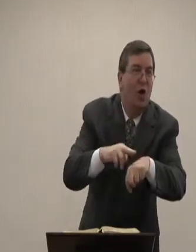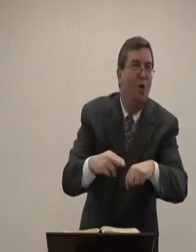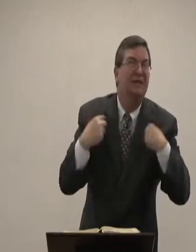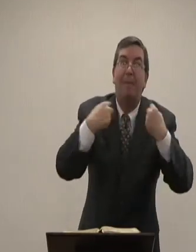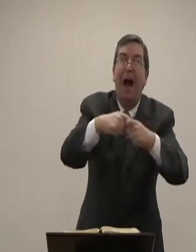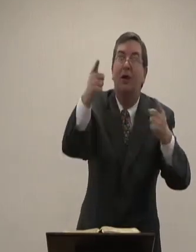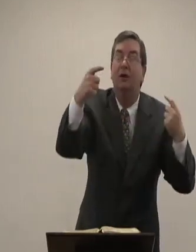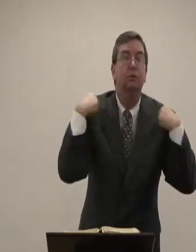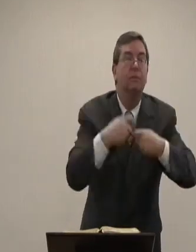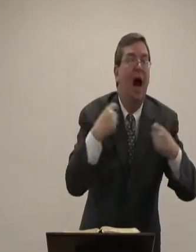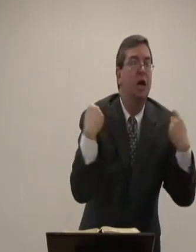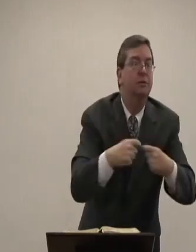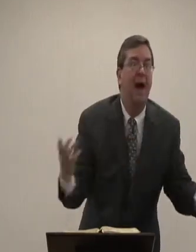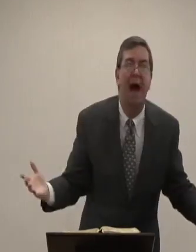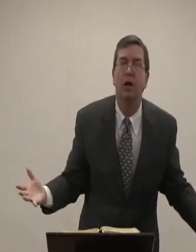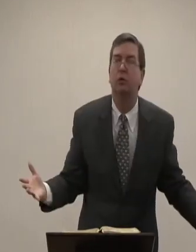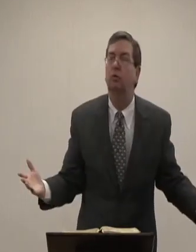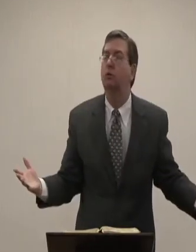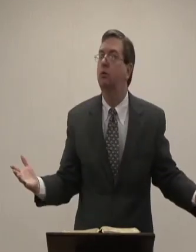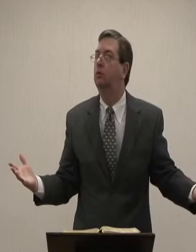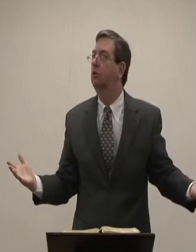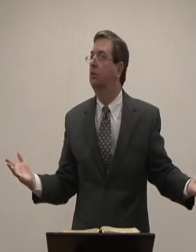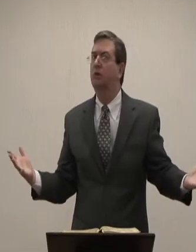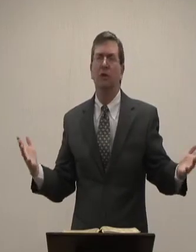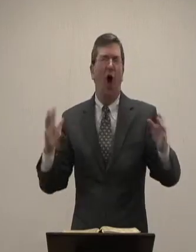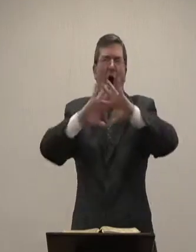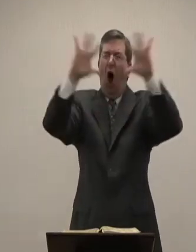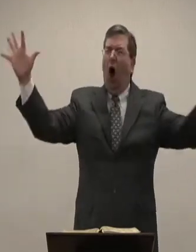red, Spanish, Puerto Ricans.